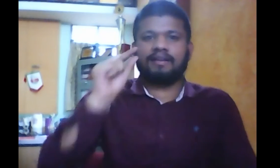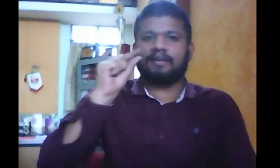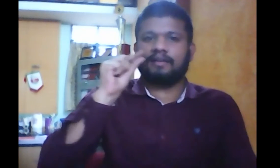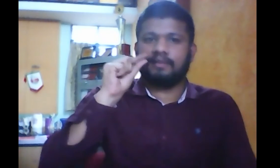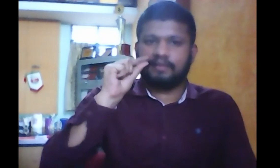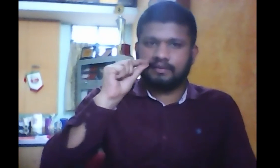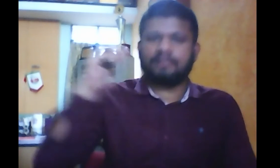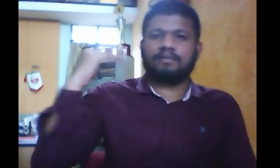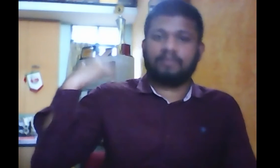This is brother.